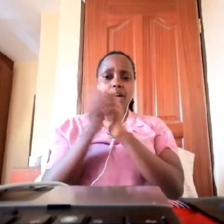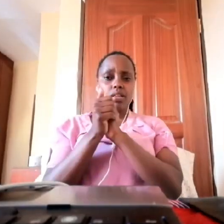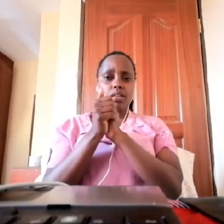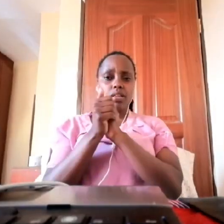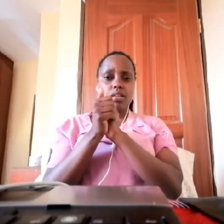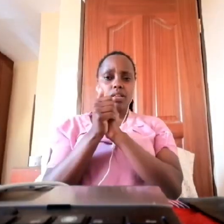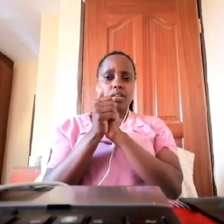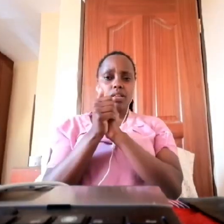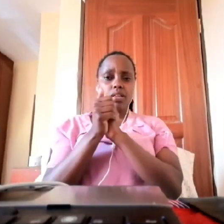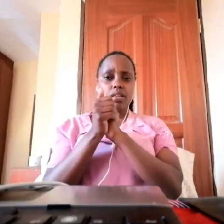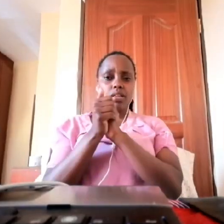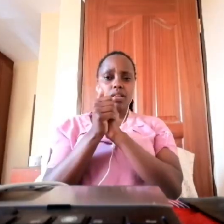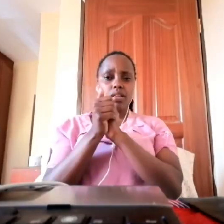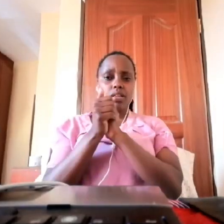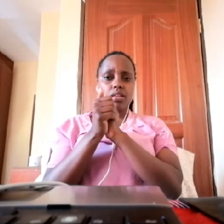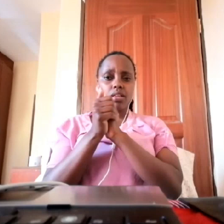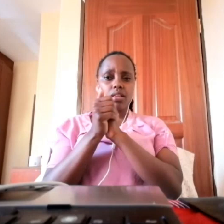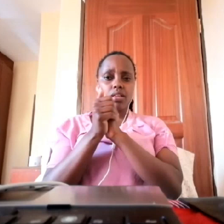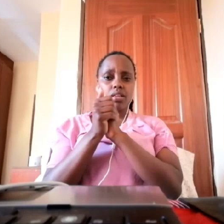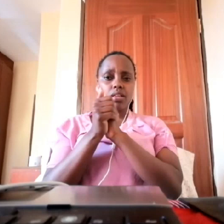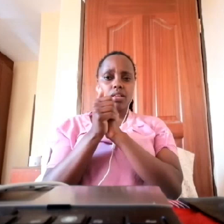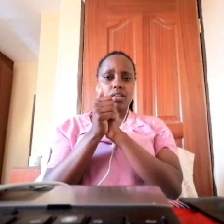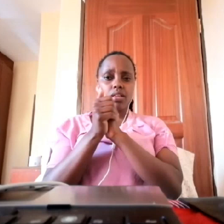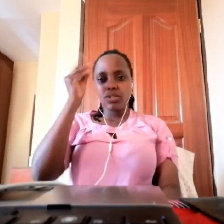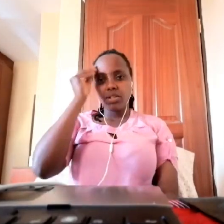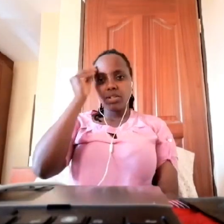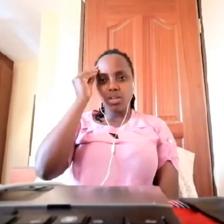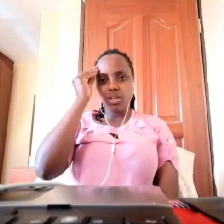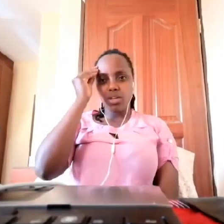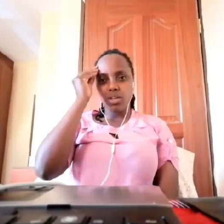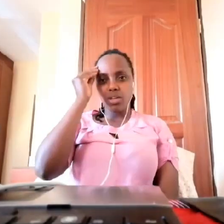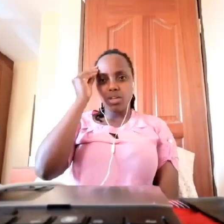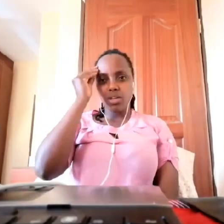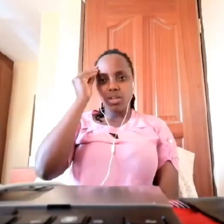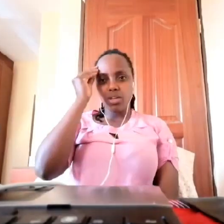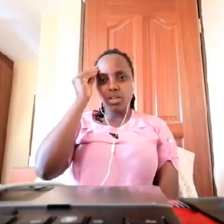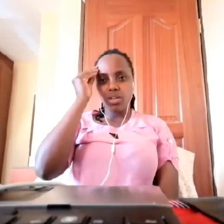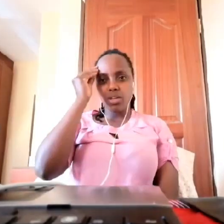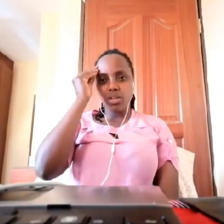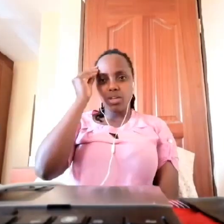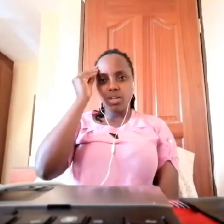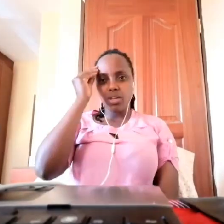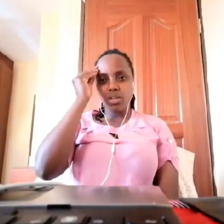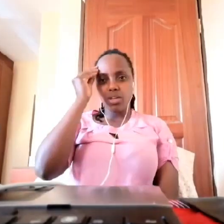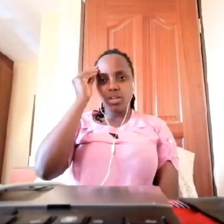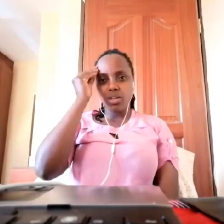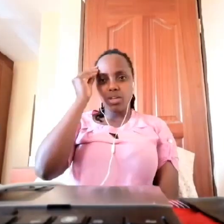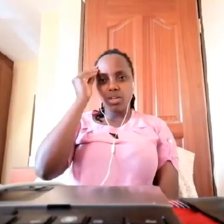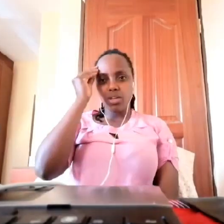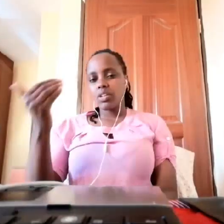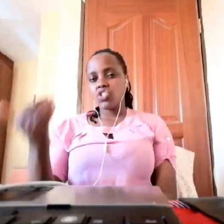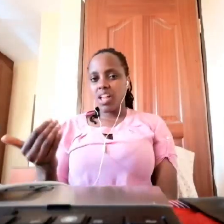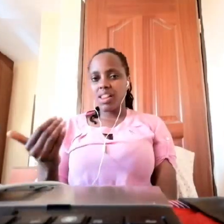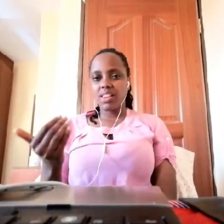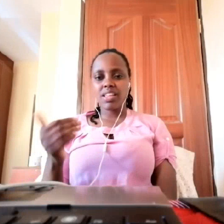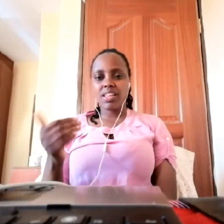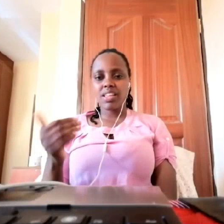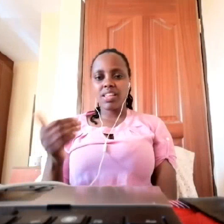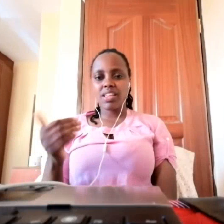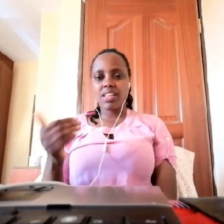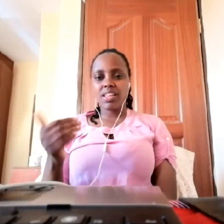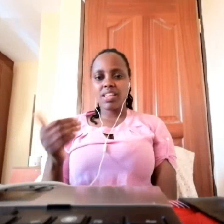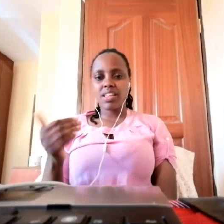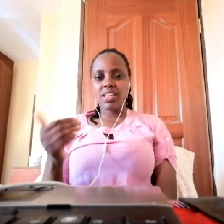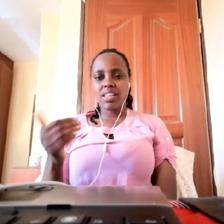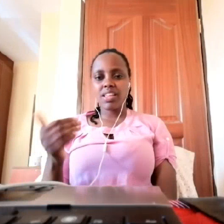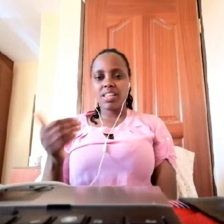various areas. For example, matters of education, we have what we call Education for All campaign, child fund, and so forth, were assigned with those